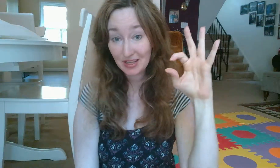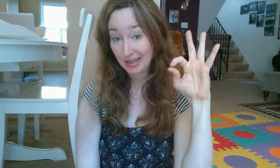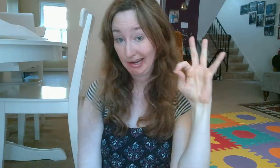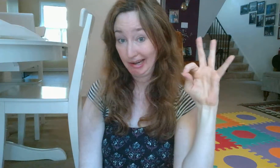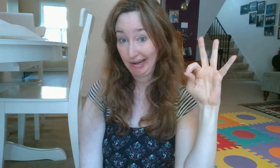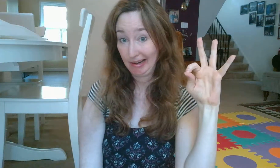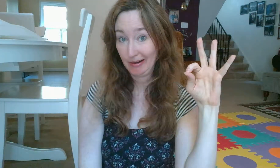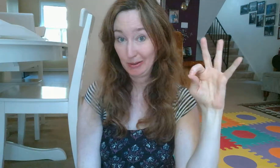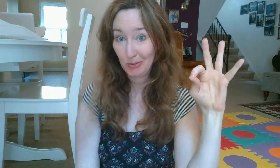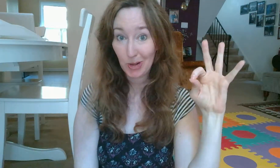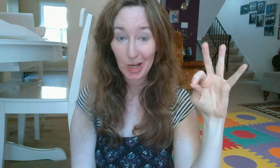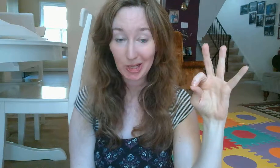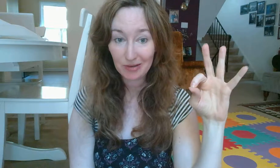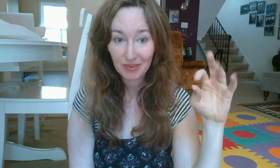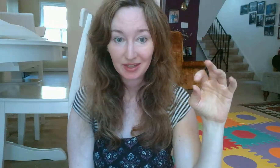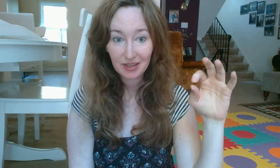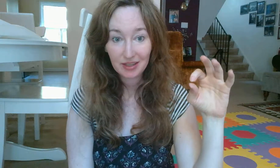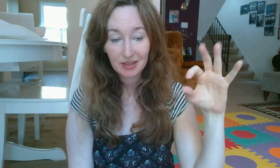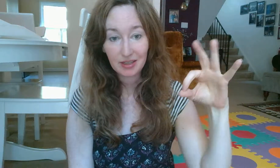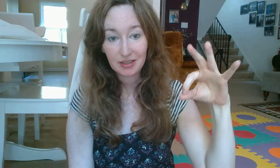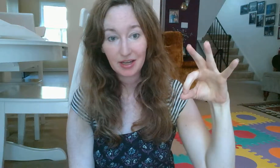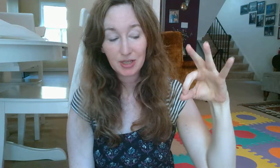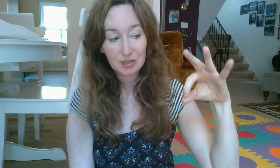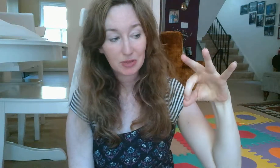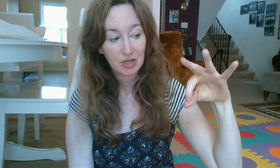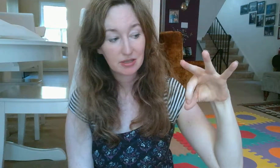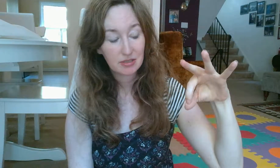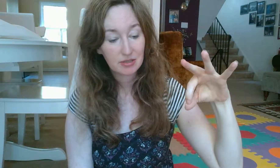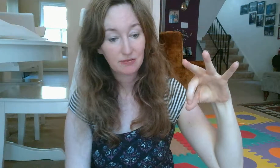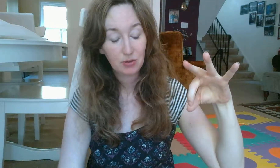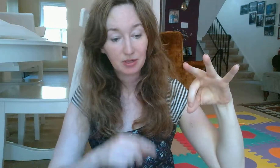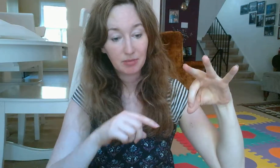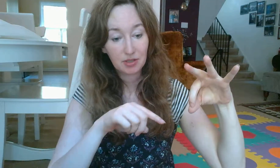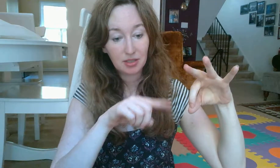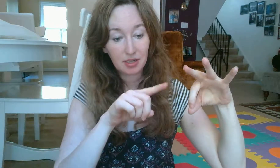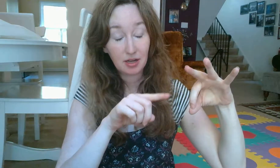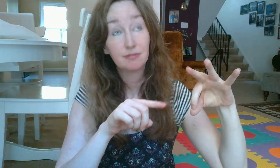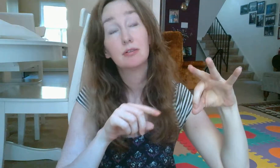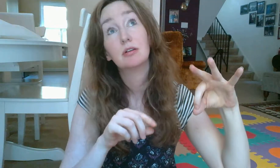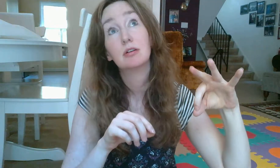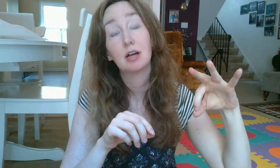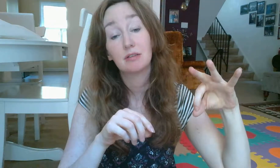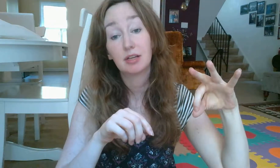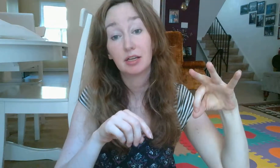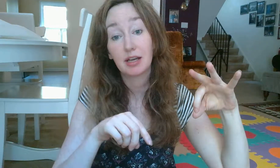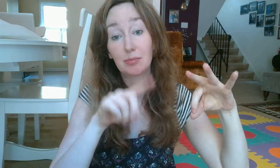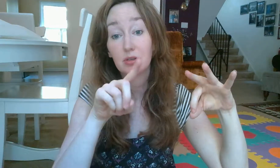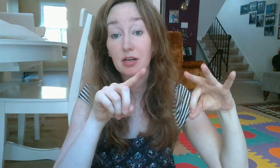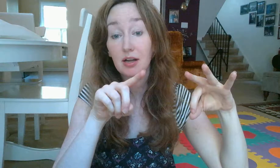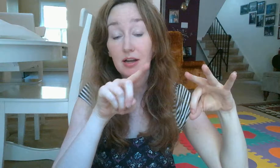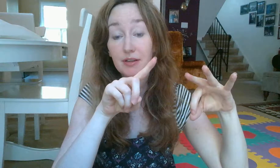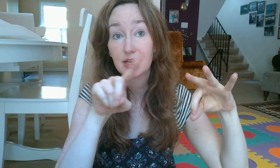like, hey, okay. I think it's because if you think about the letter F, kind of like a capital letter F, it